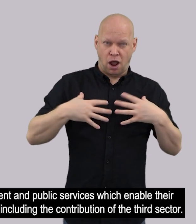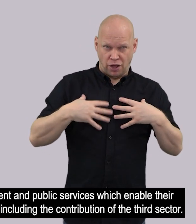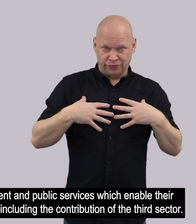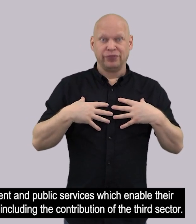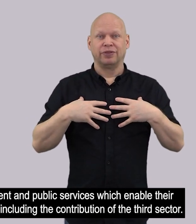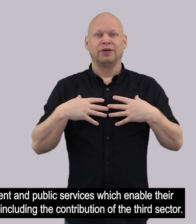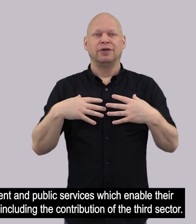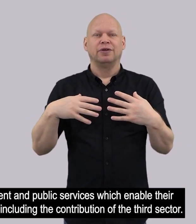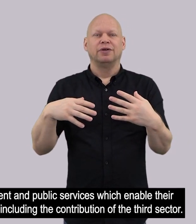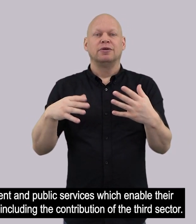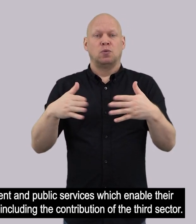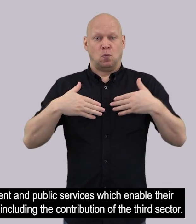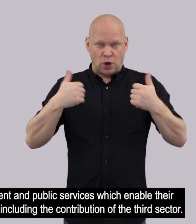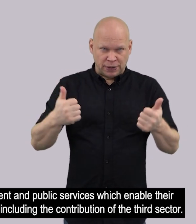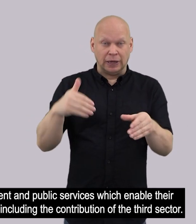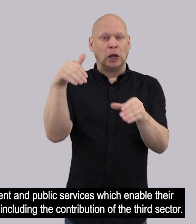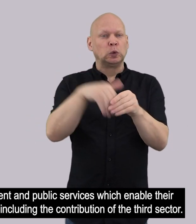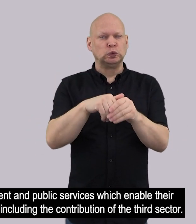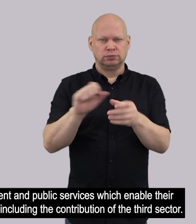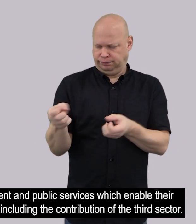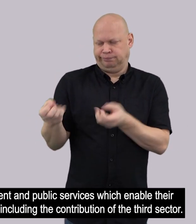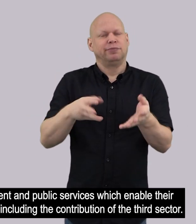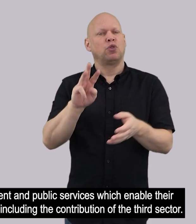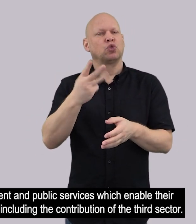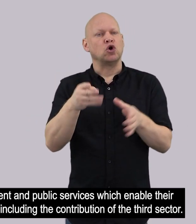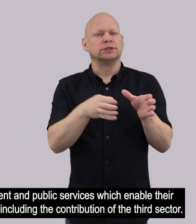enable their health and well-being, including the contribution of the third sector.